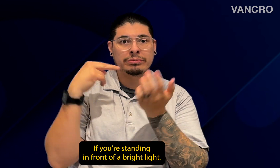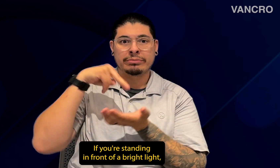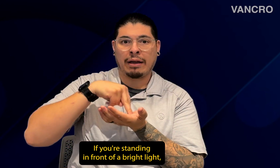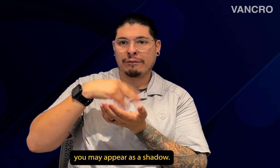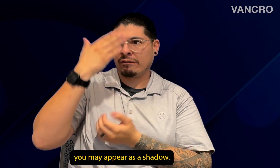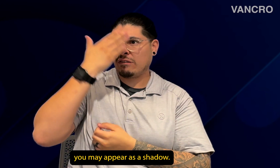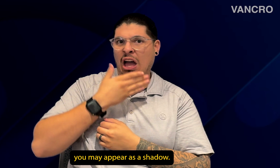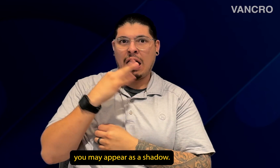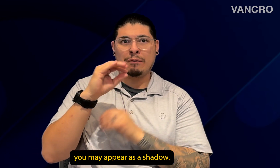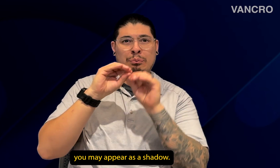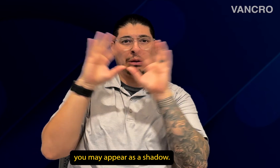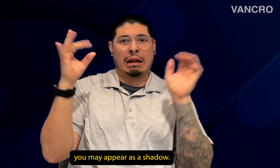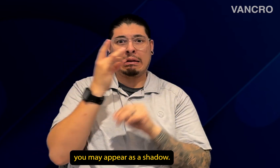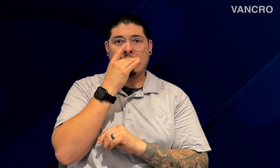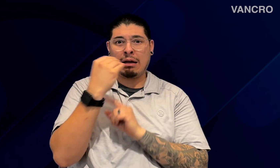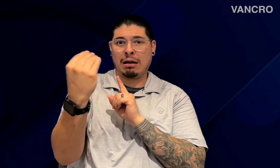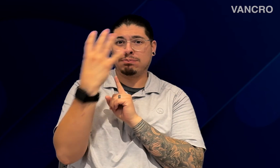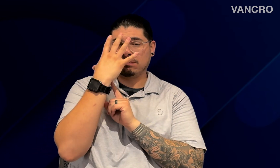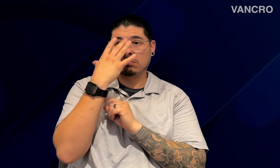light, you may appear as a shadow.